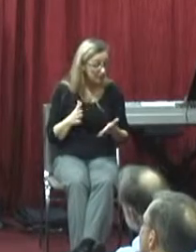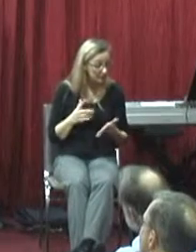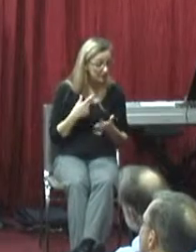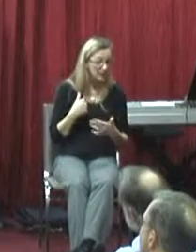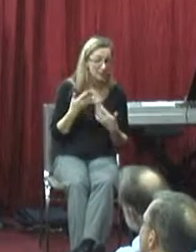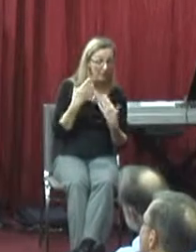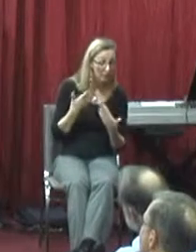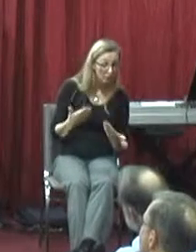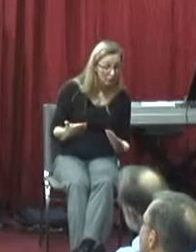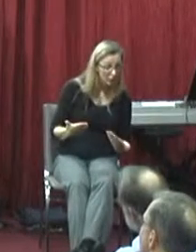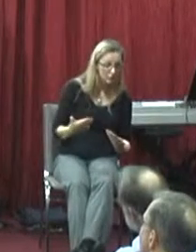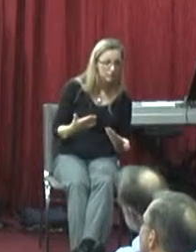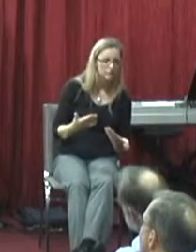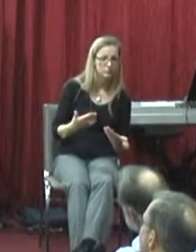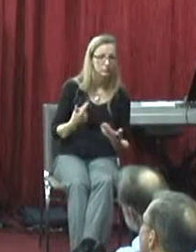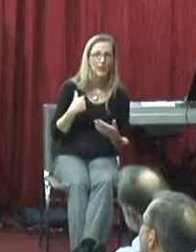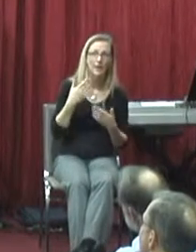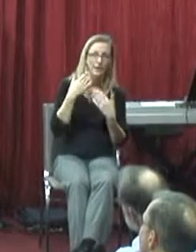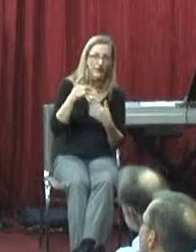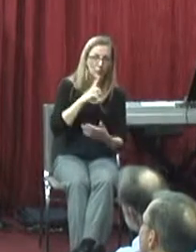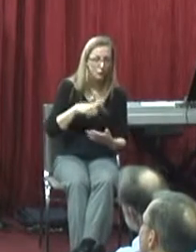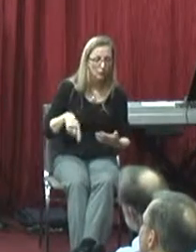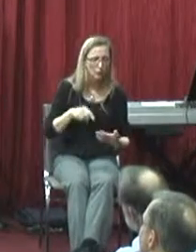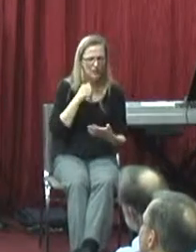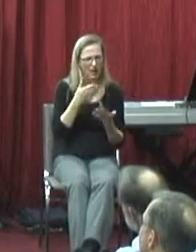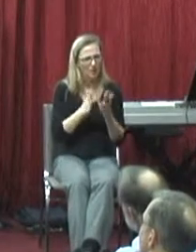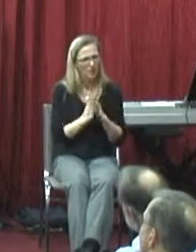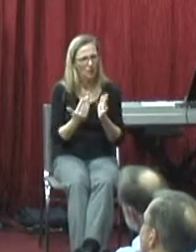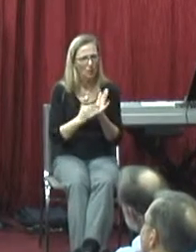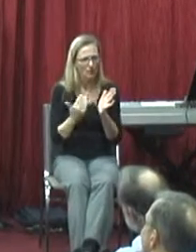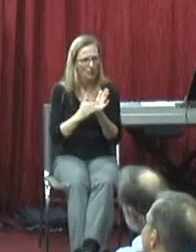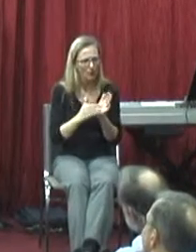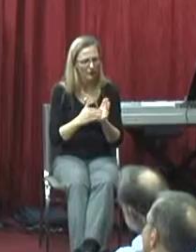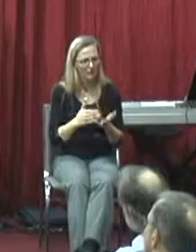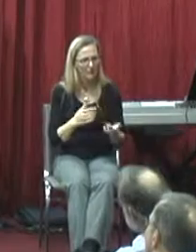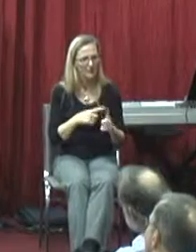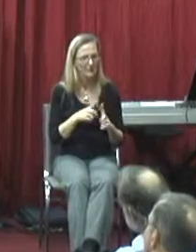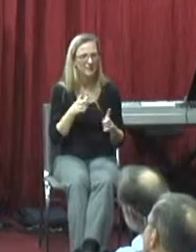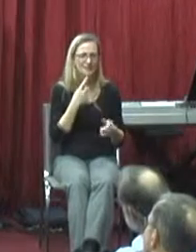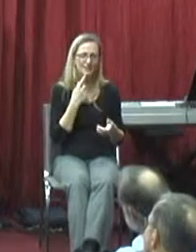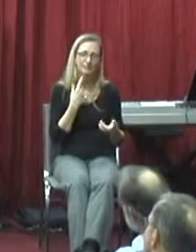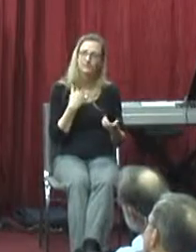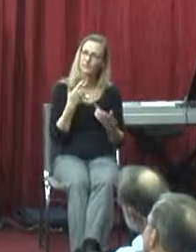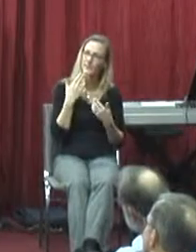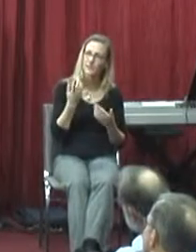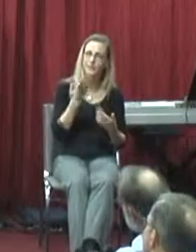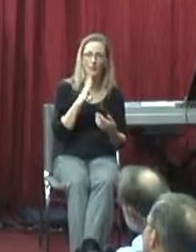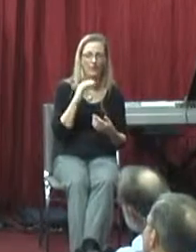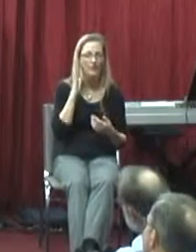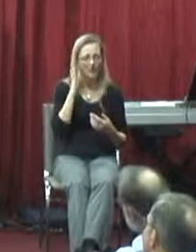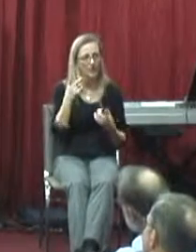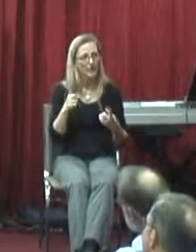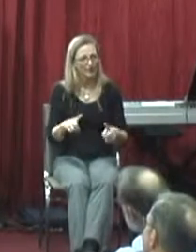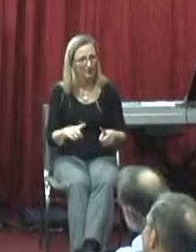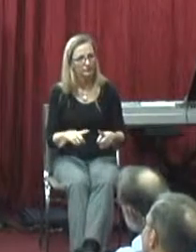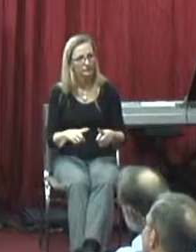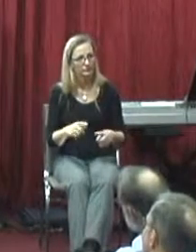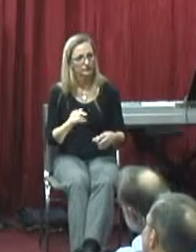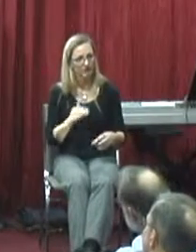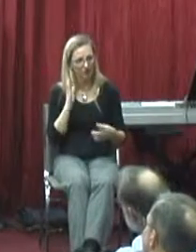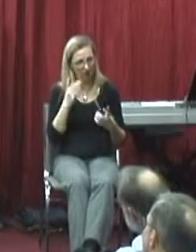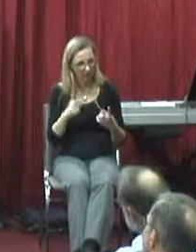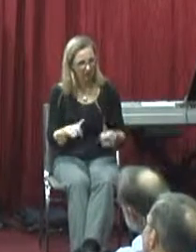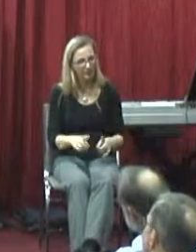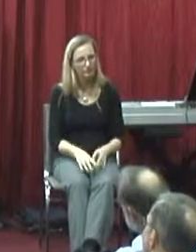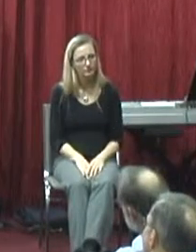I'm thankful, I thank you, Lord. Not praying over and over for it, but saying, I thank you, God, that that's going to happen. That's going to